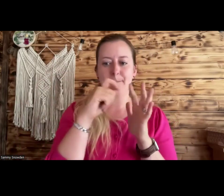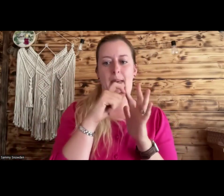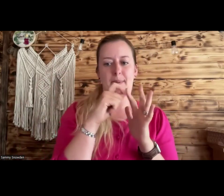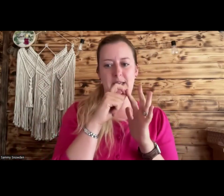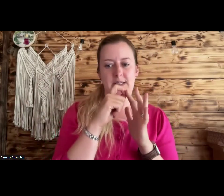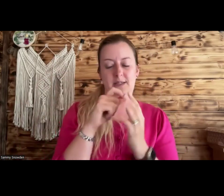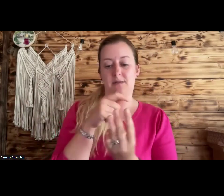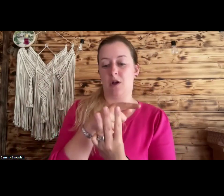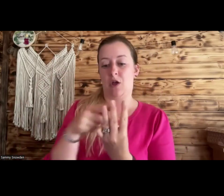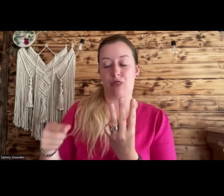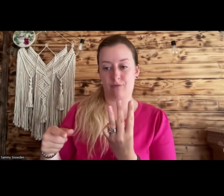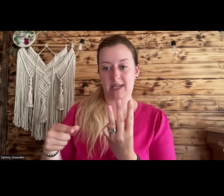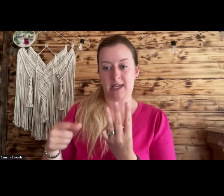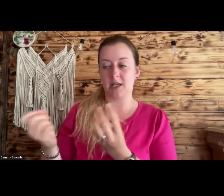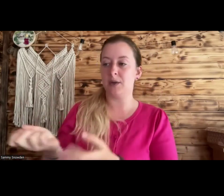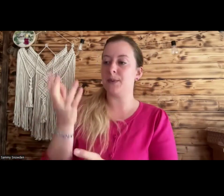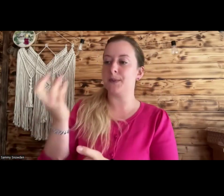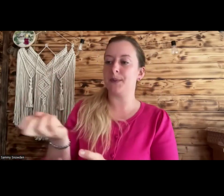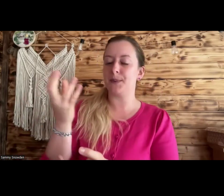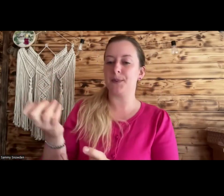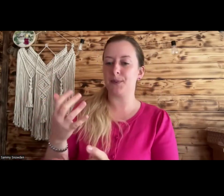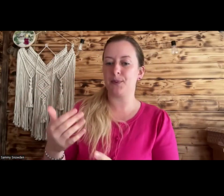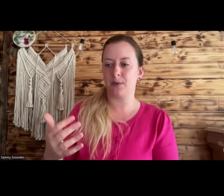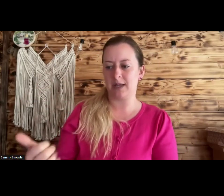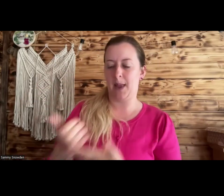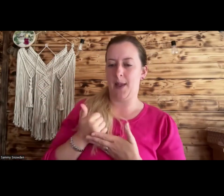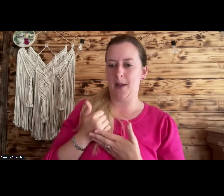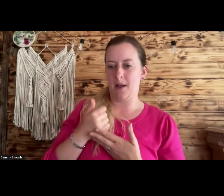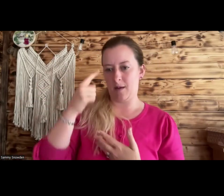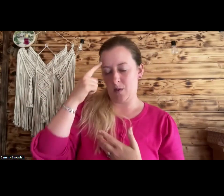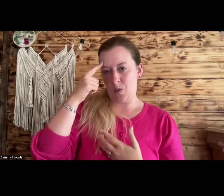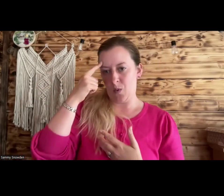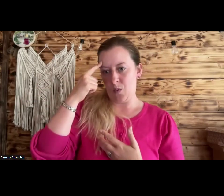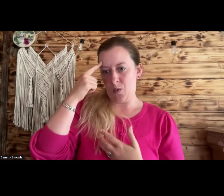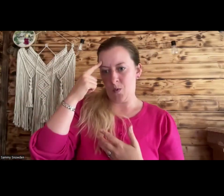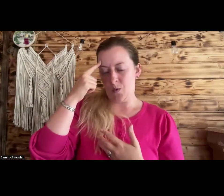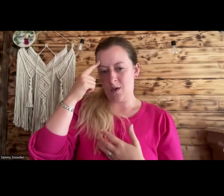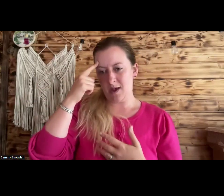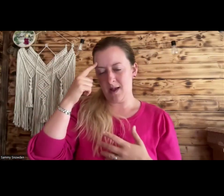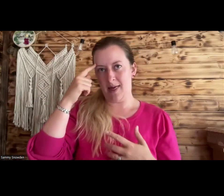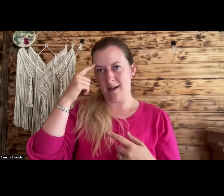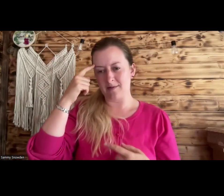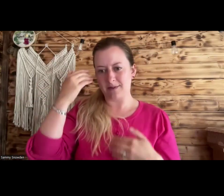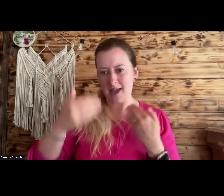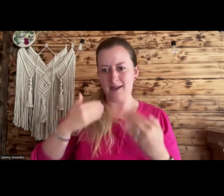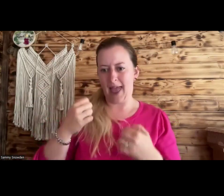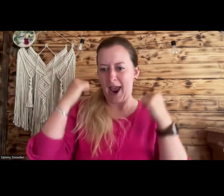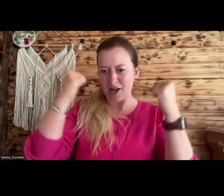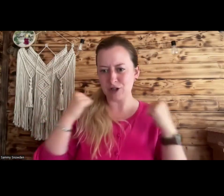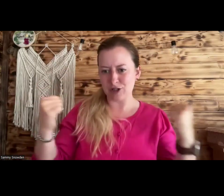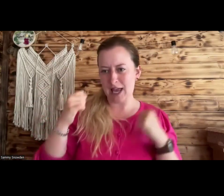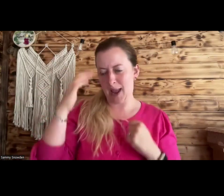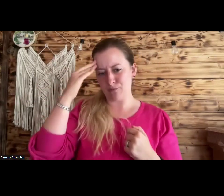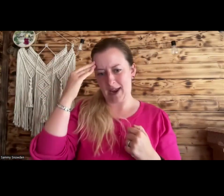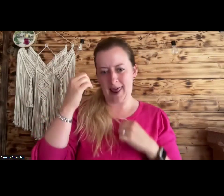really going to help me with mental energy, or I'm hoping. And one of the last ones is wild